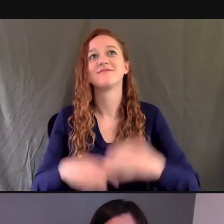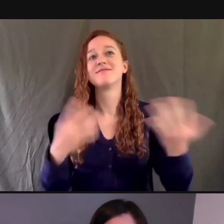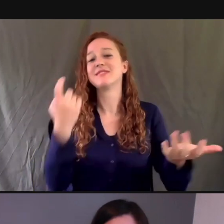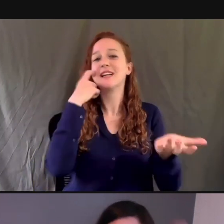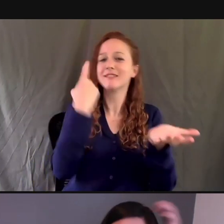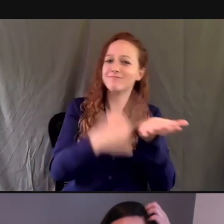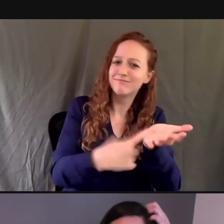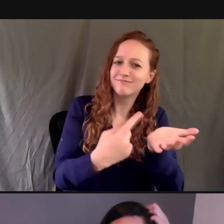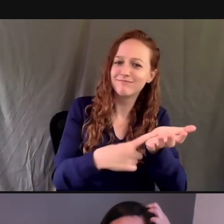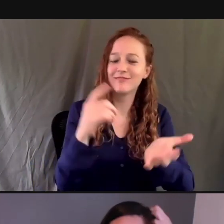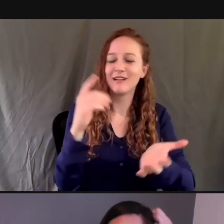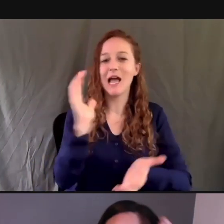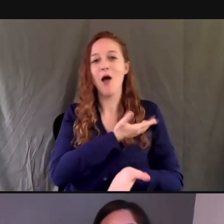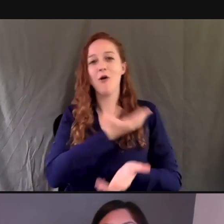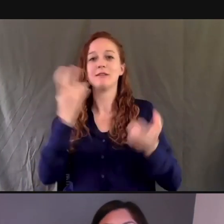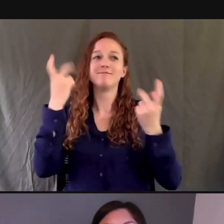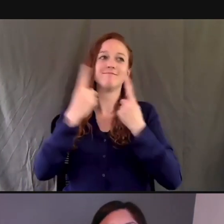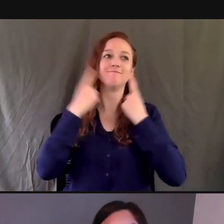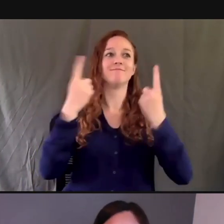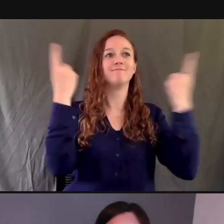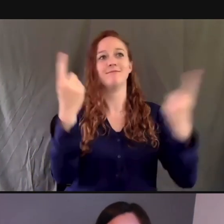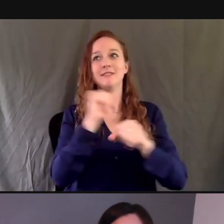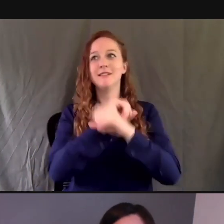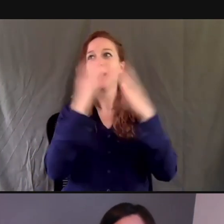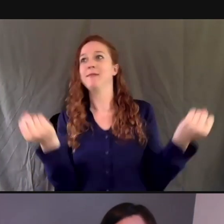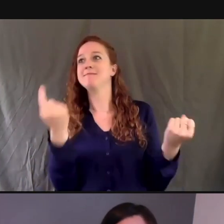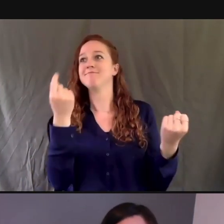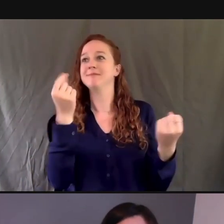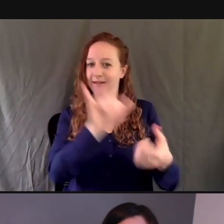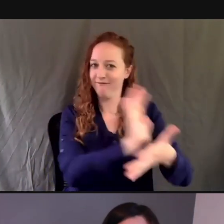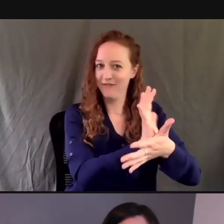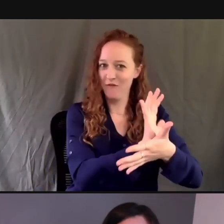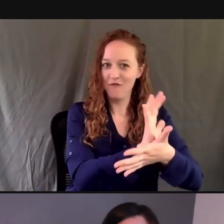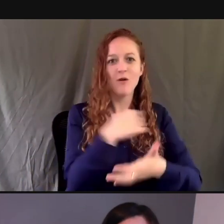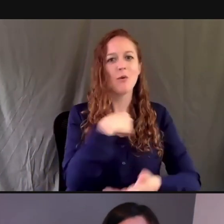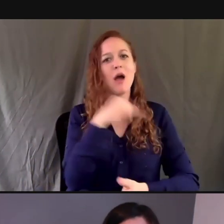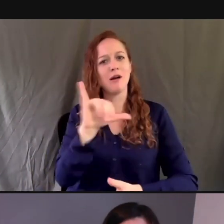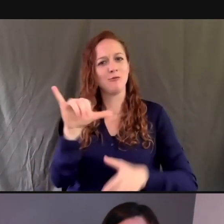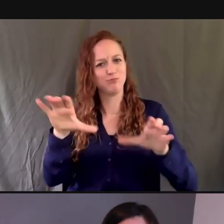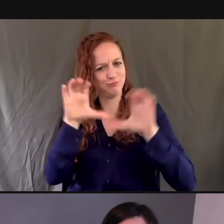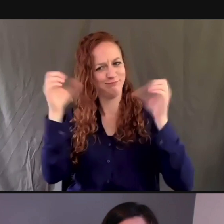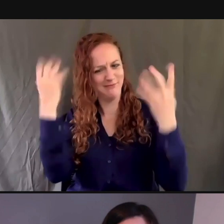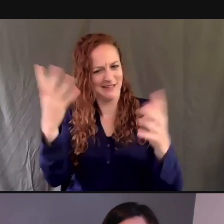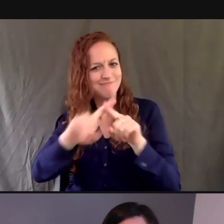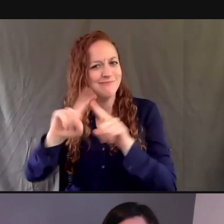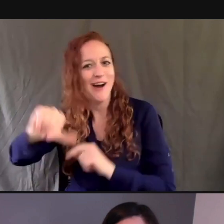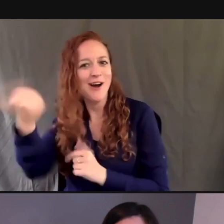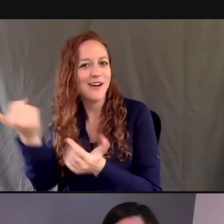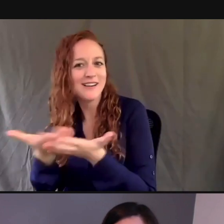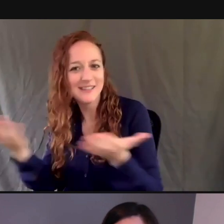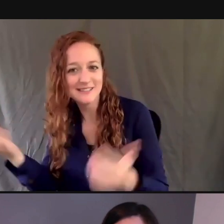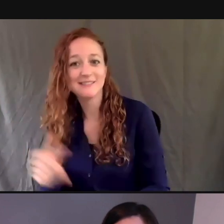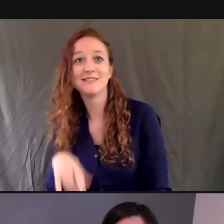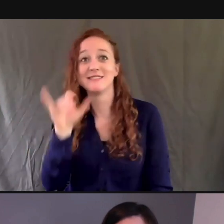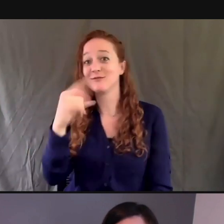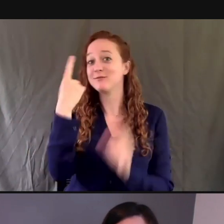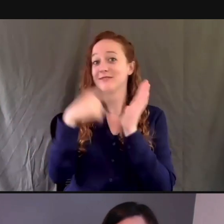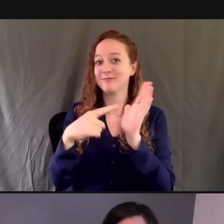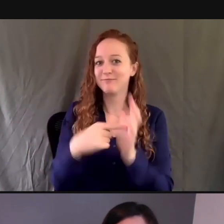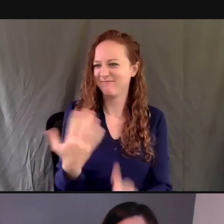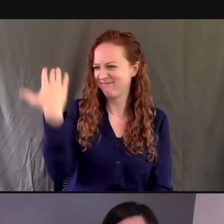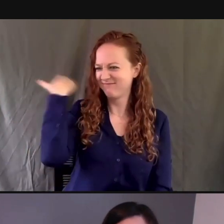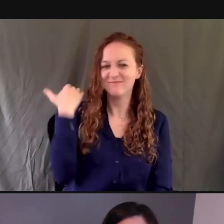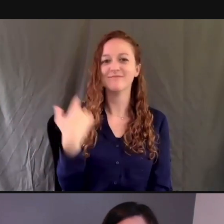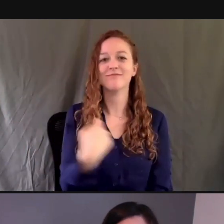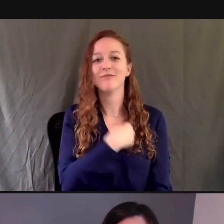hours. We have to set up the camera and do several takes. We review and revise, which takes about an hour.